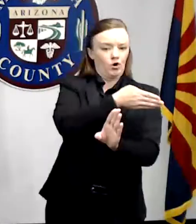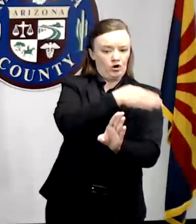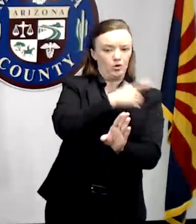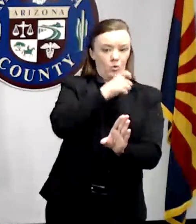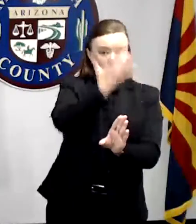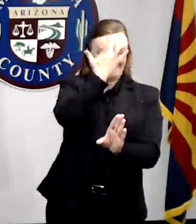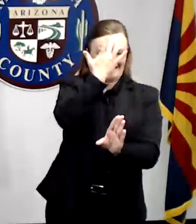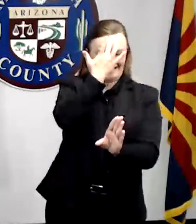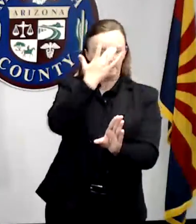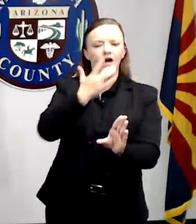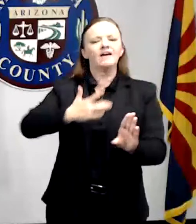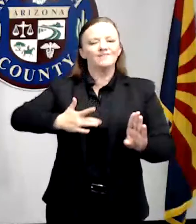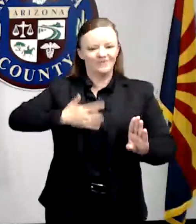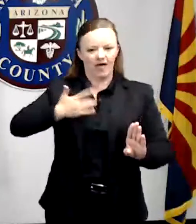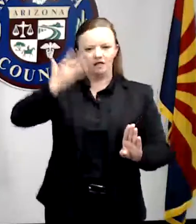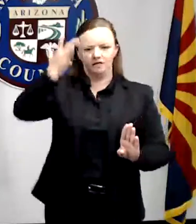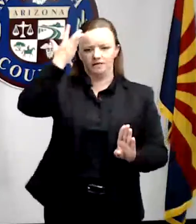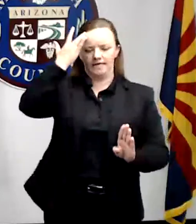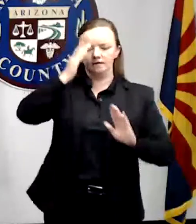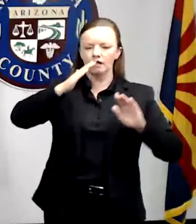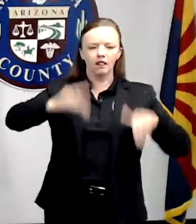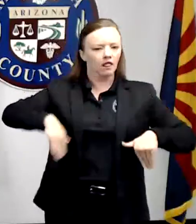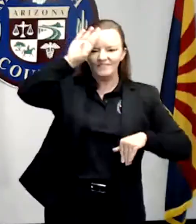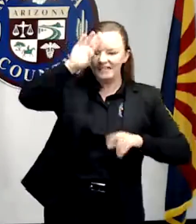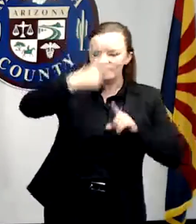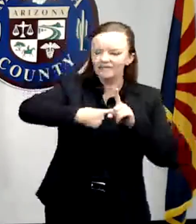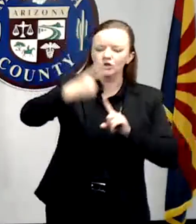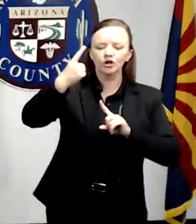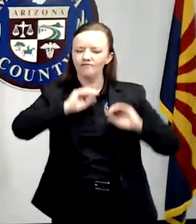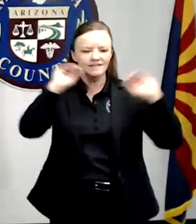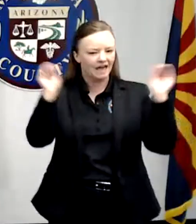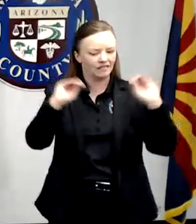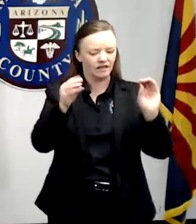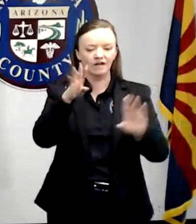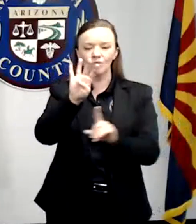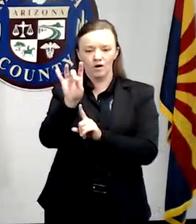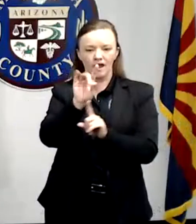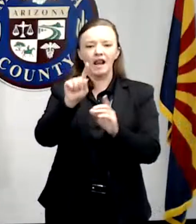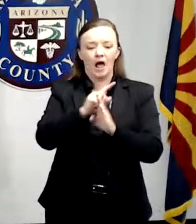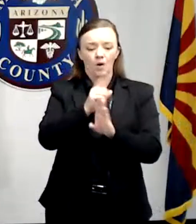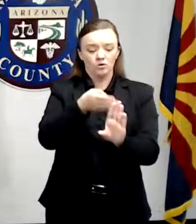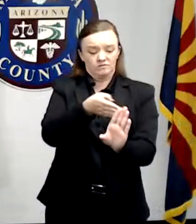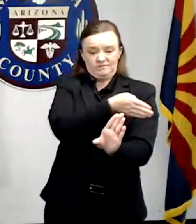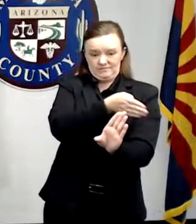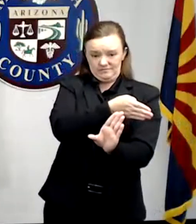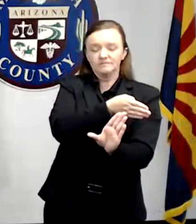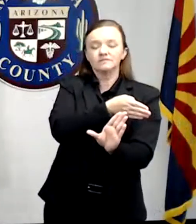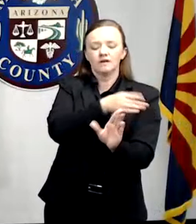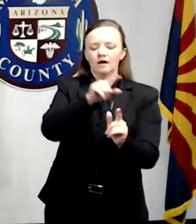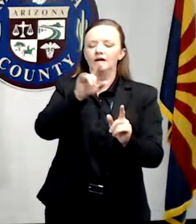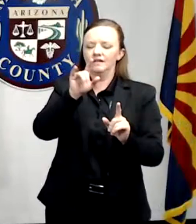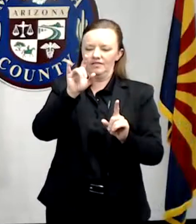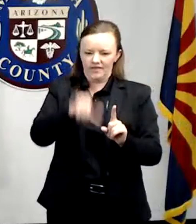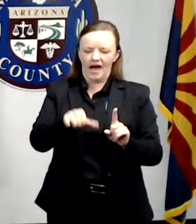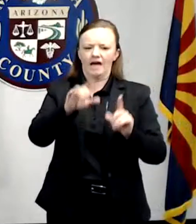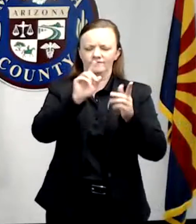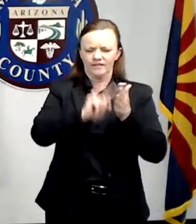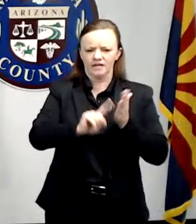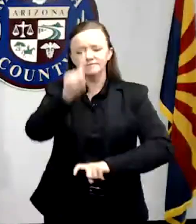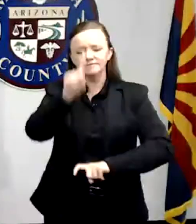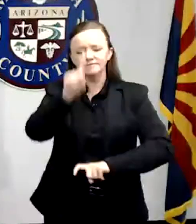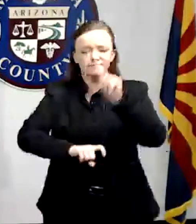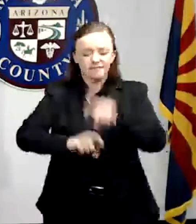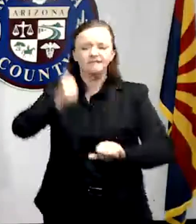developed symptoms. And that's what we've learned during this process, is that before they develop symptoms. And that's why we go back those 2